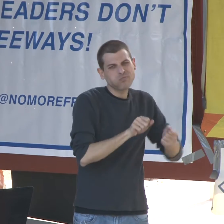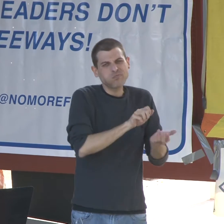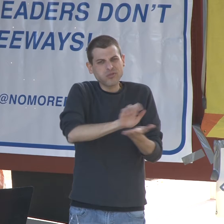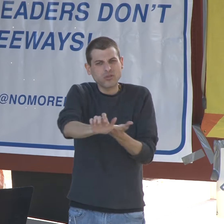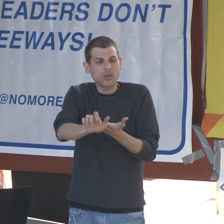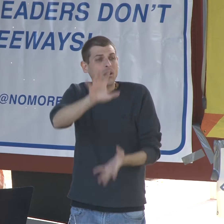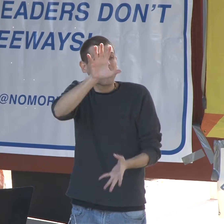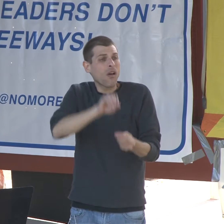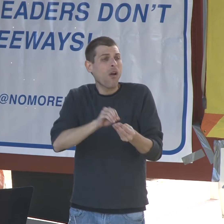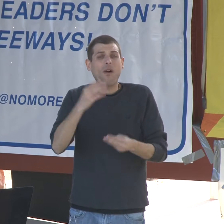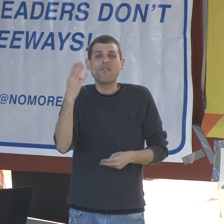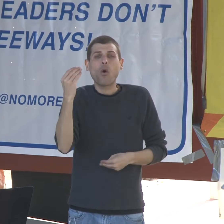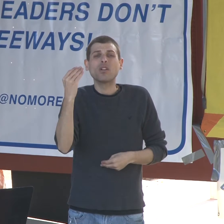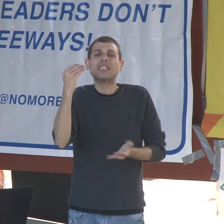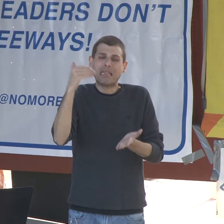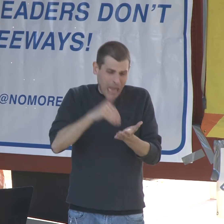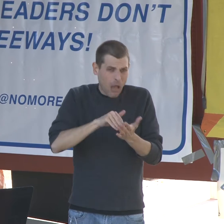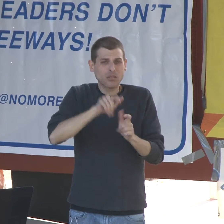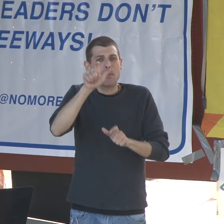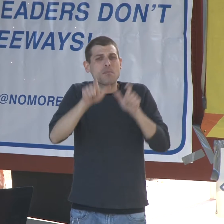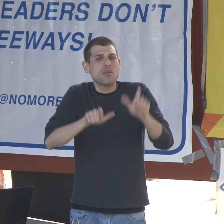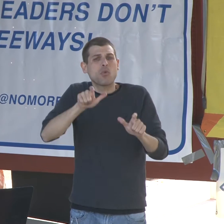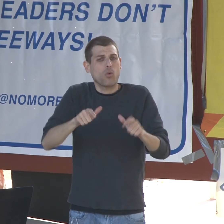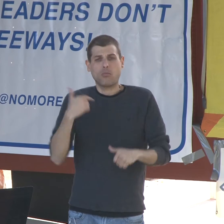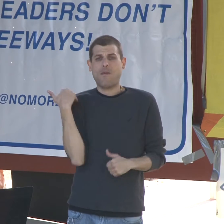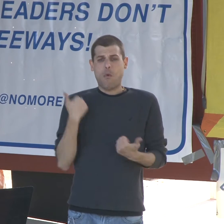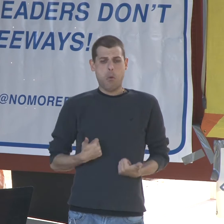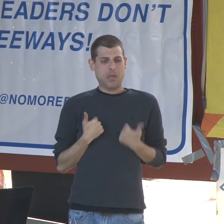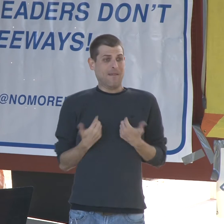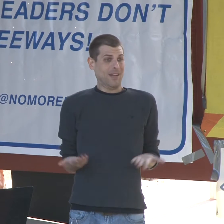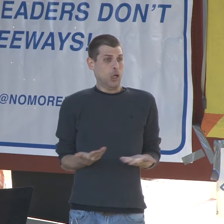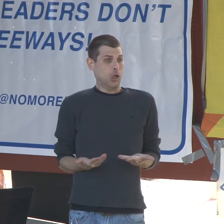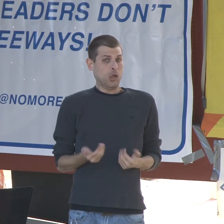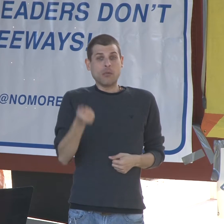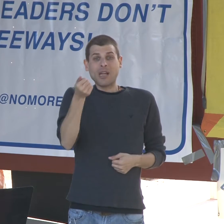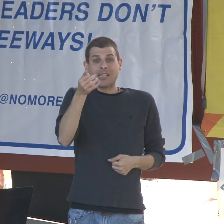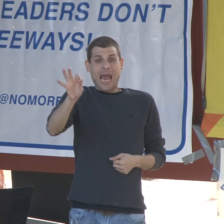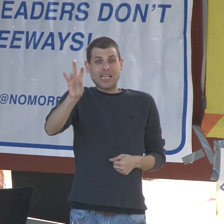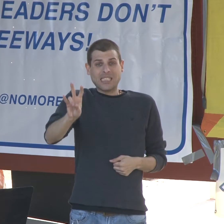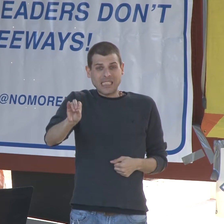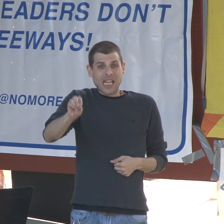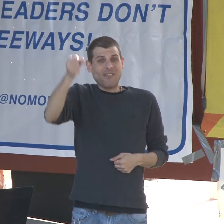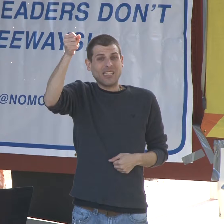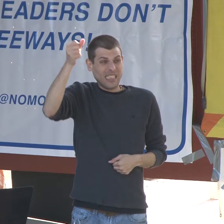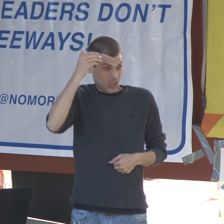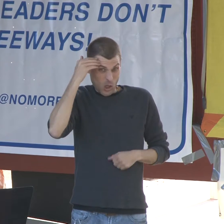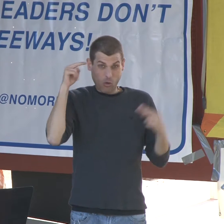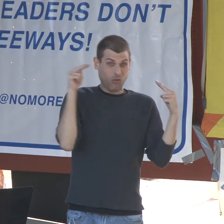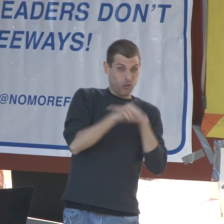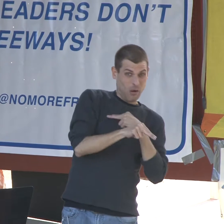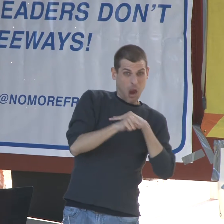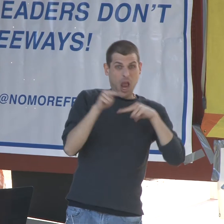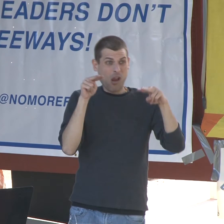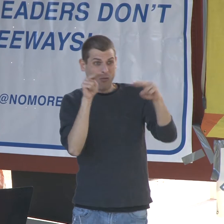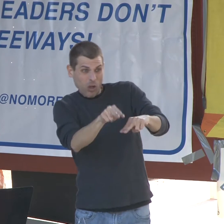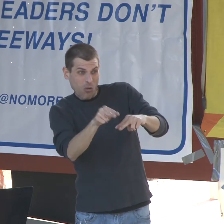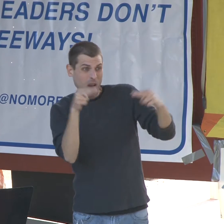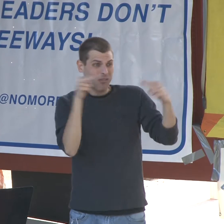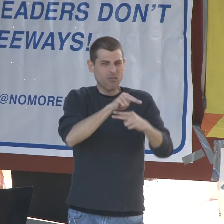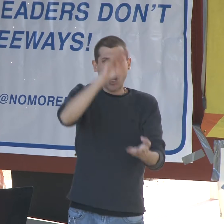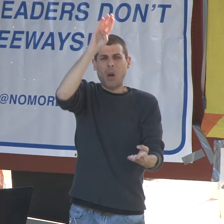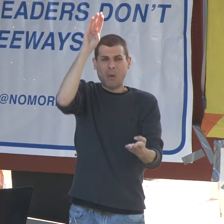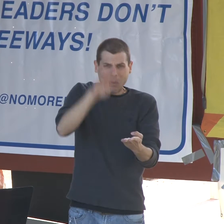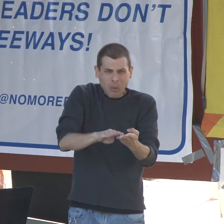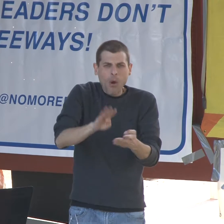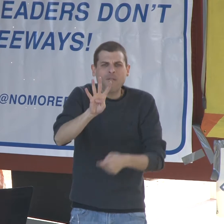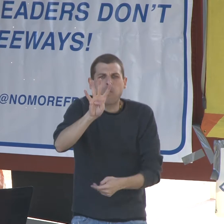14,000 people lived in the Albina neighborhood. In 1970, after those big freeway projects, only